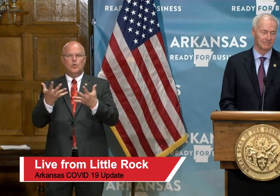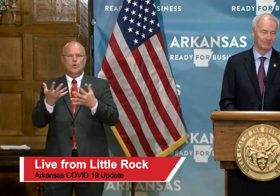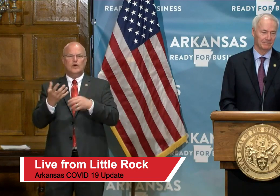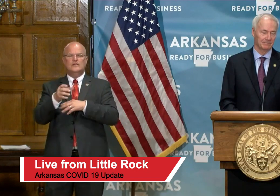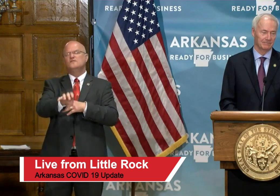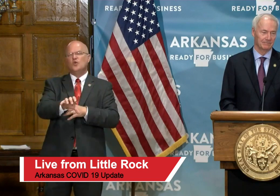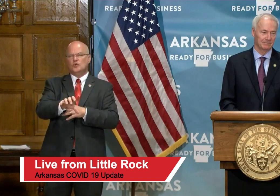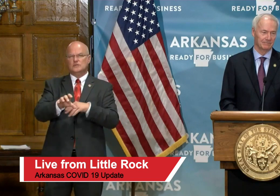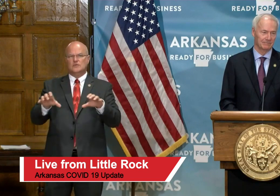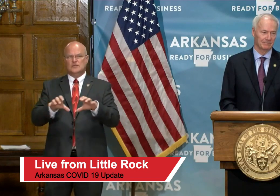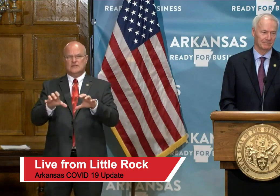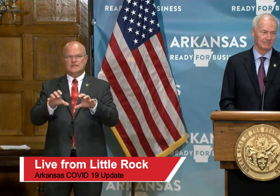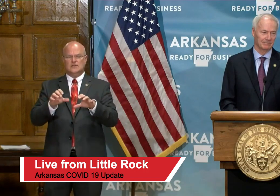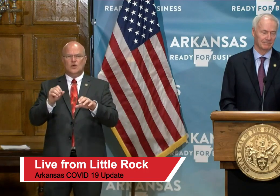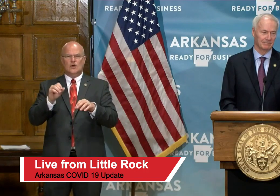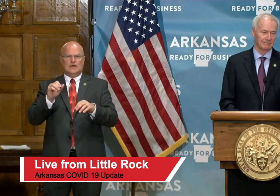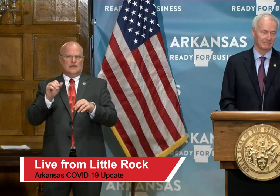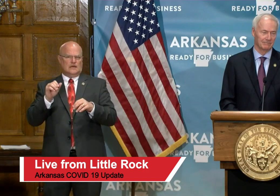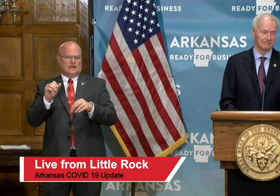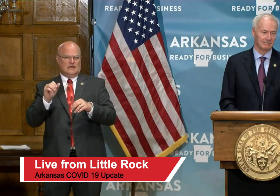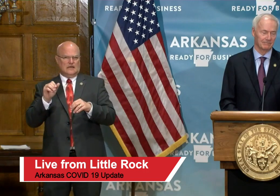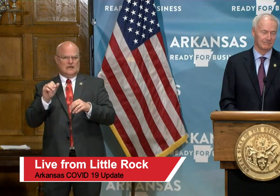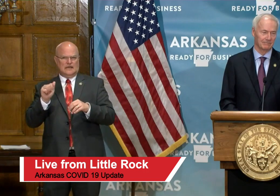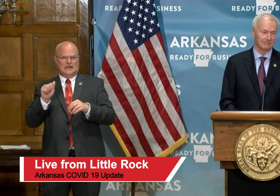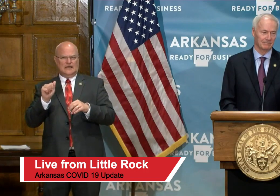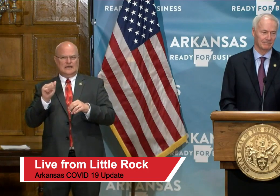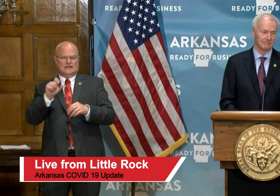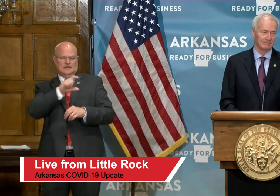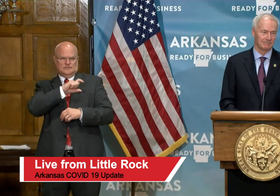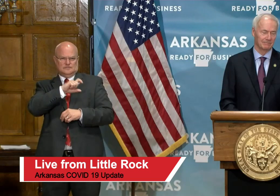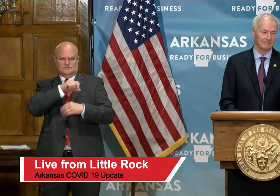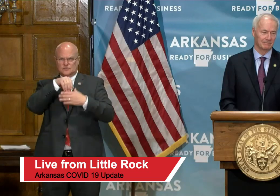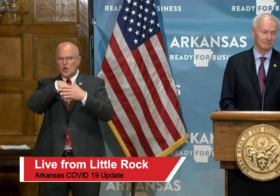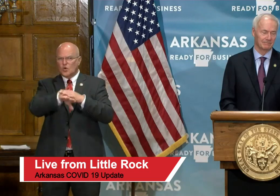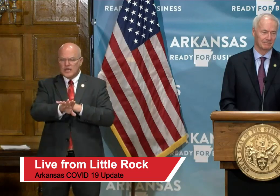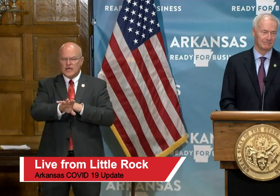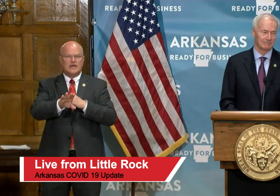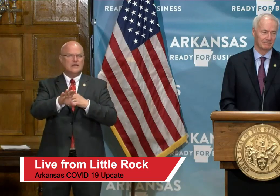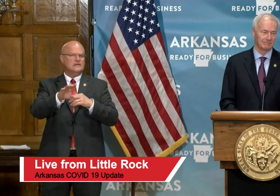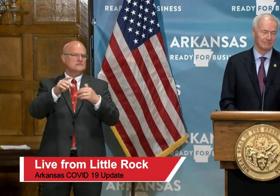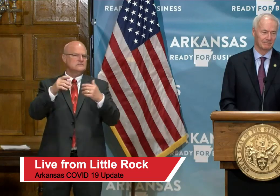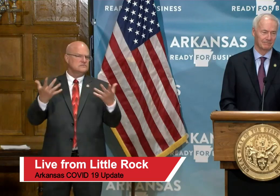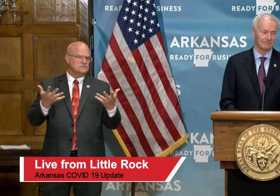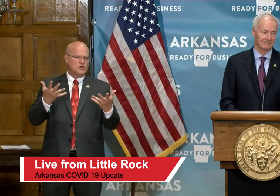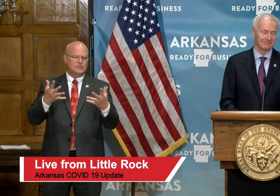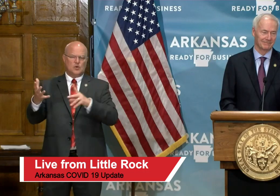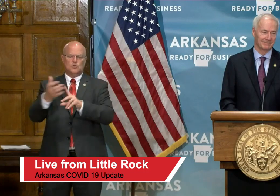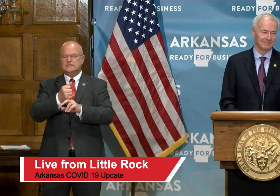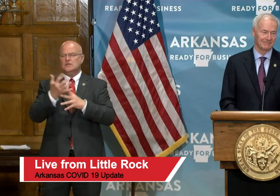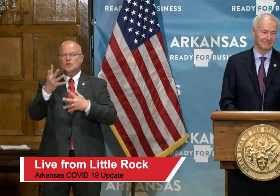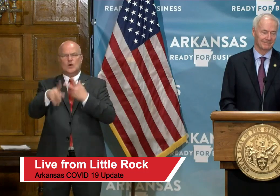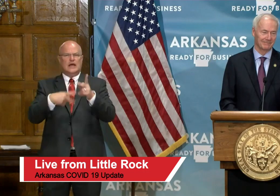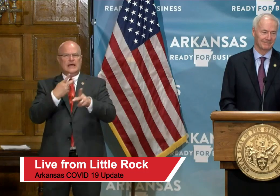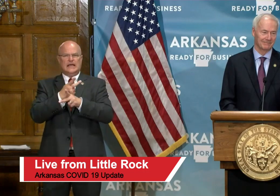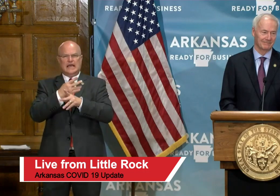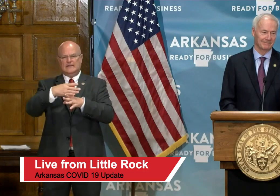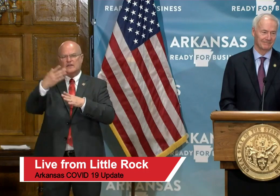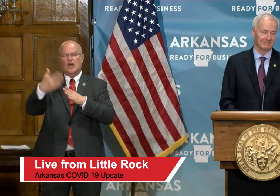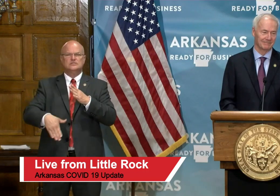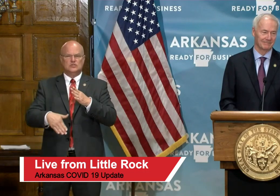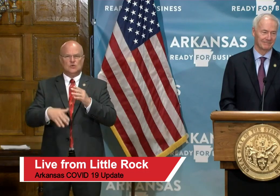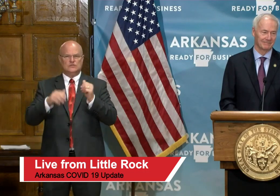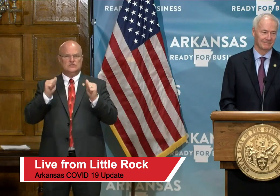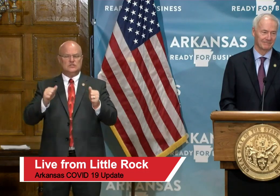Would this be an ADH enforcement? Would ASP go in? Would they face a fine? Would they be arrested? What kind of